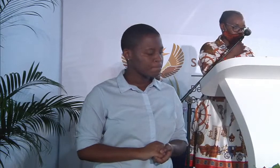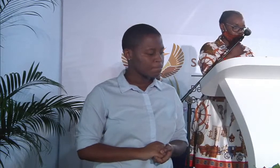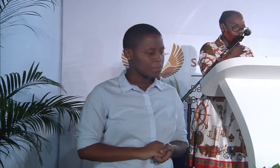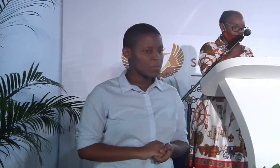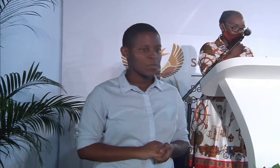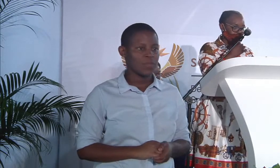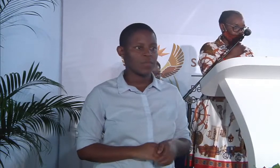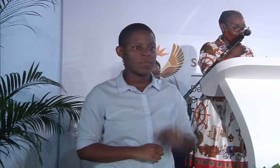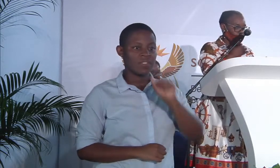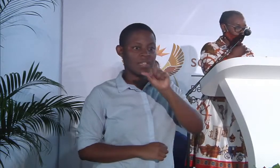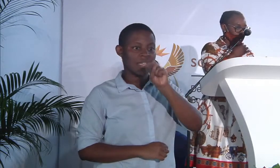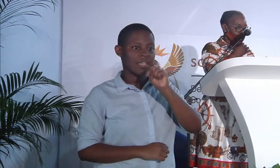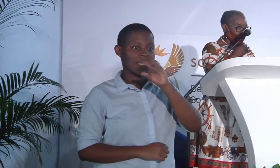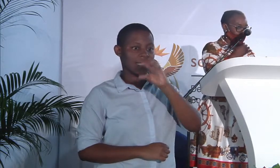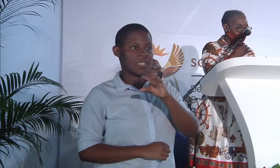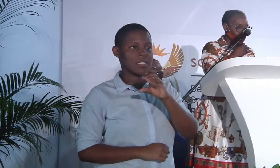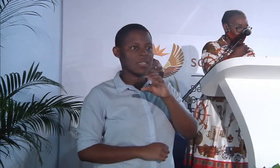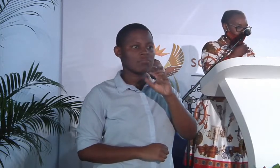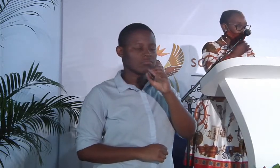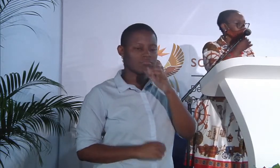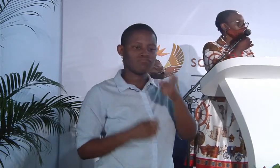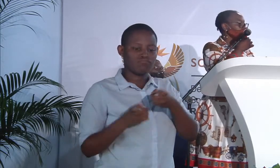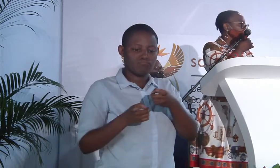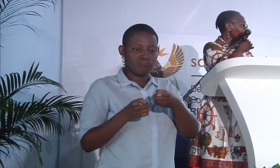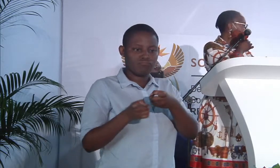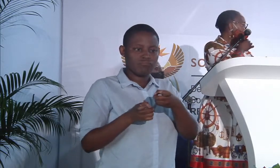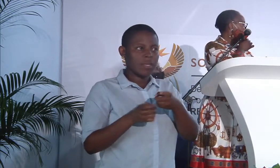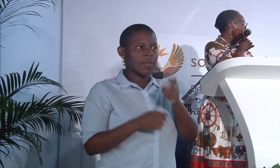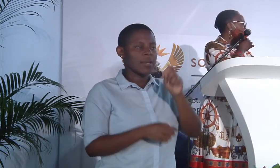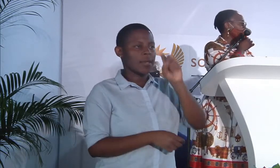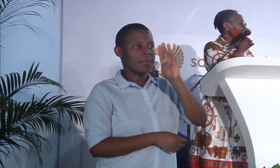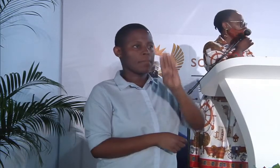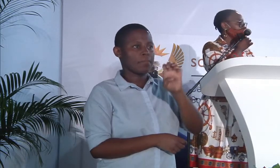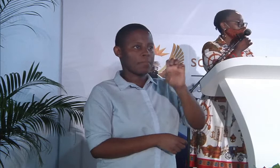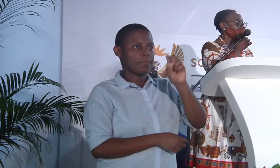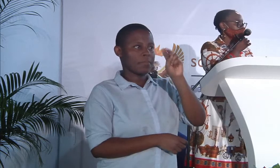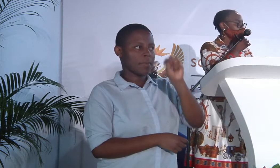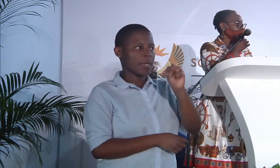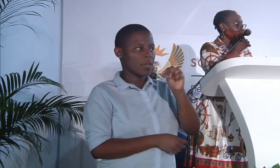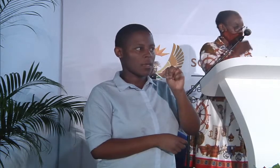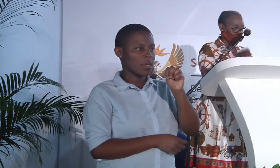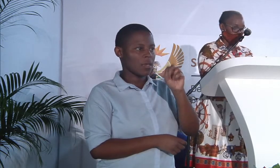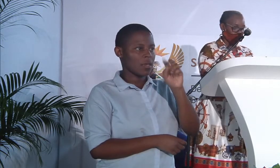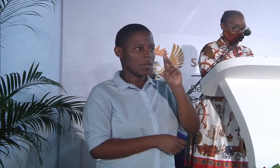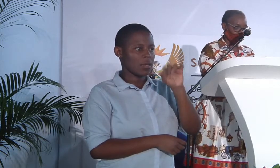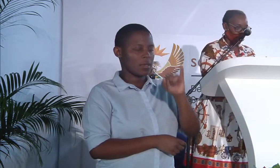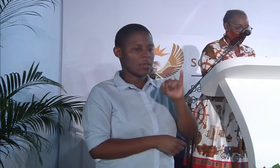ANC Tegwini Regional Coordinator, Begin Tuli. Are they here?